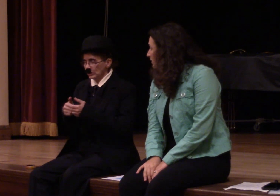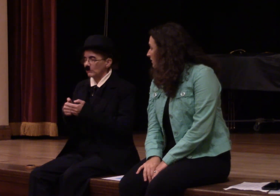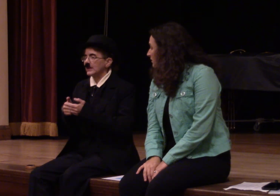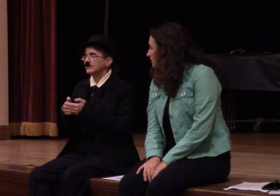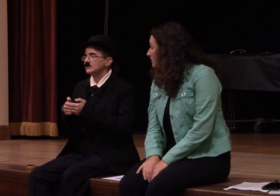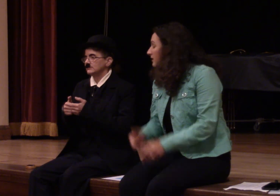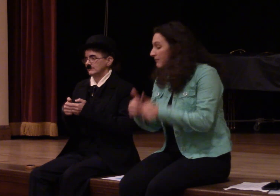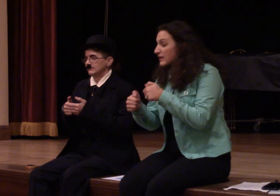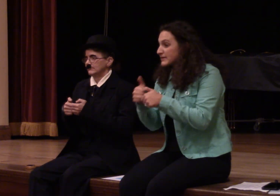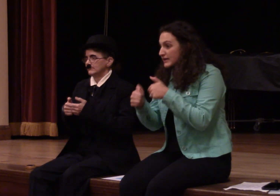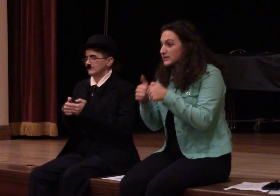right there. Yep, like texting.